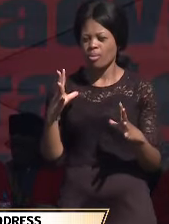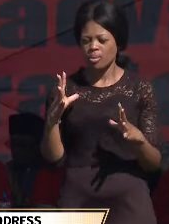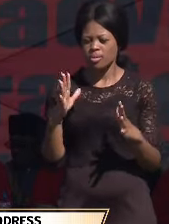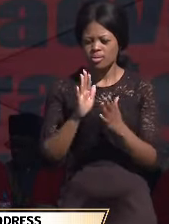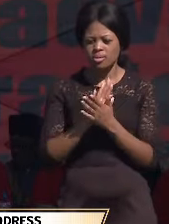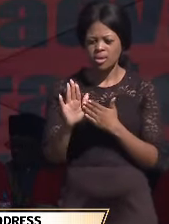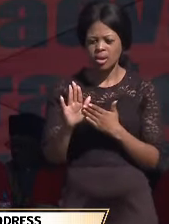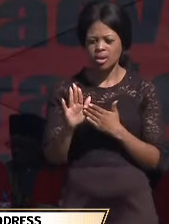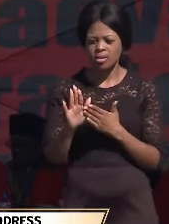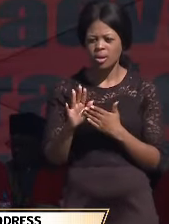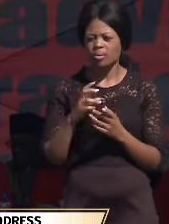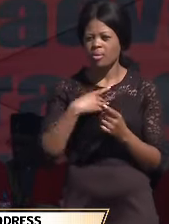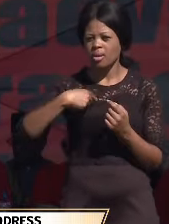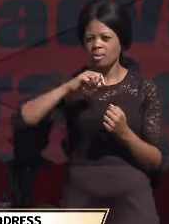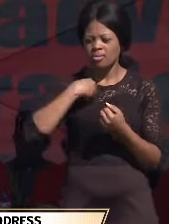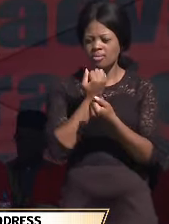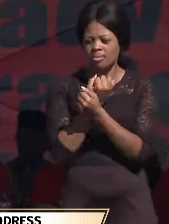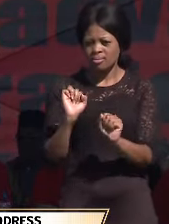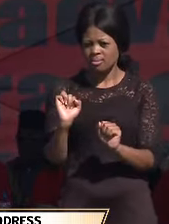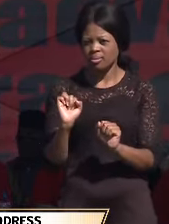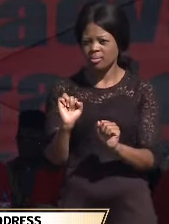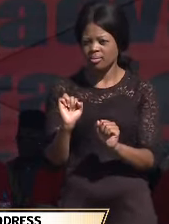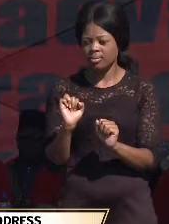the gravest threat to our democracy.